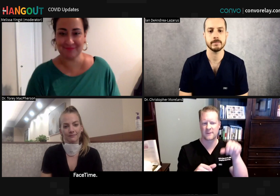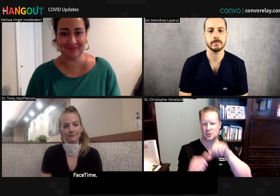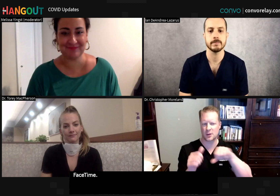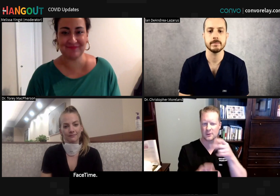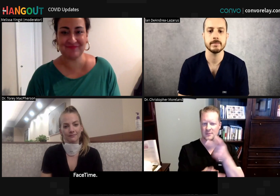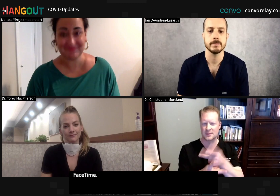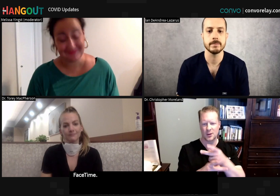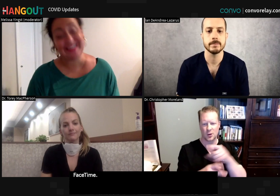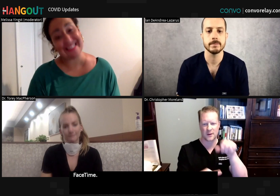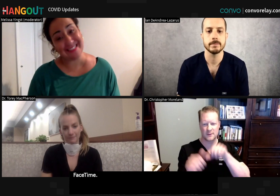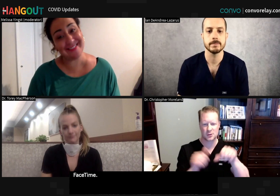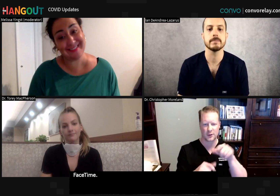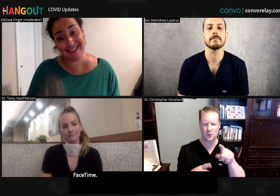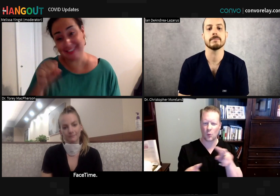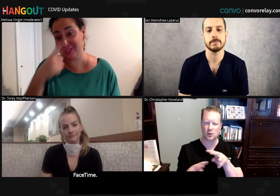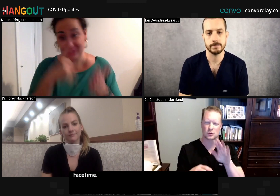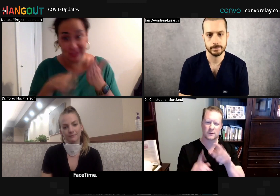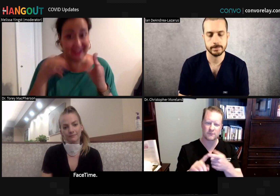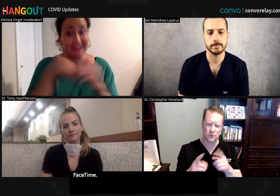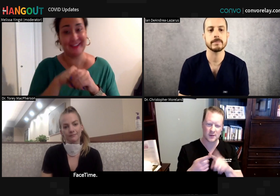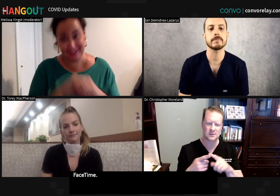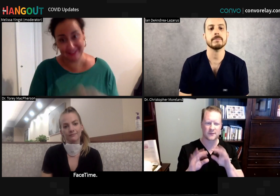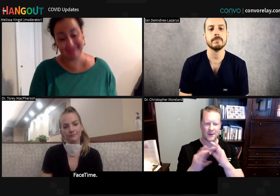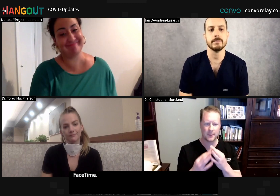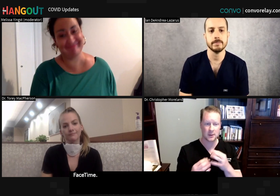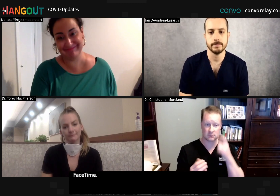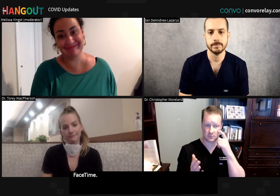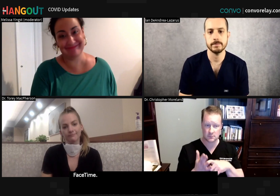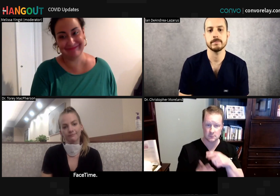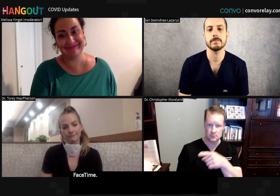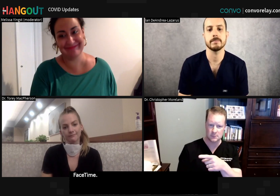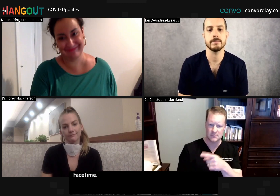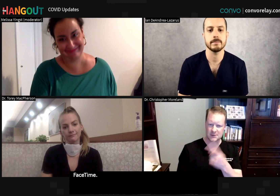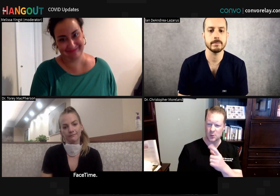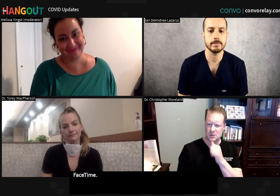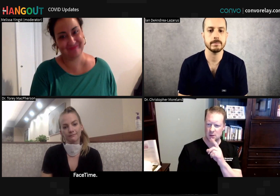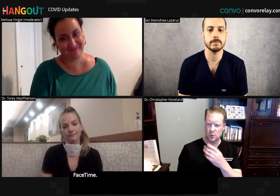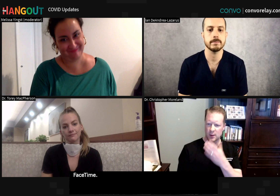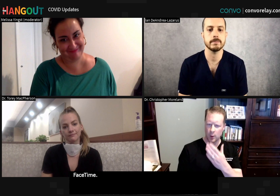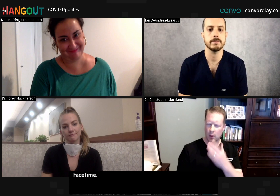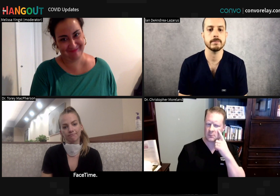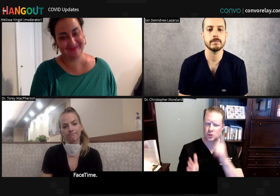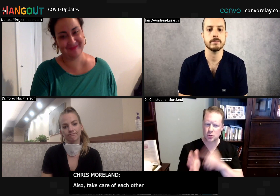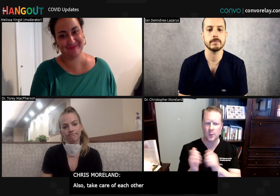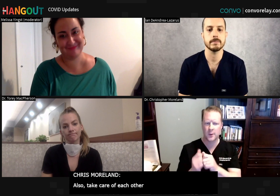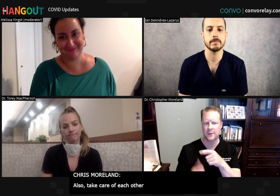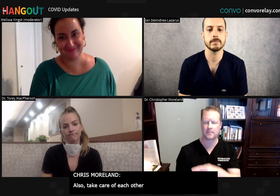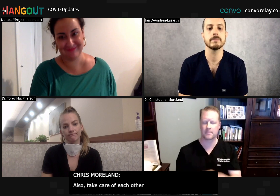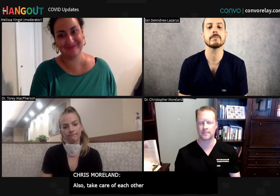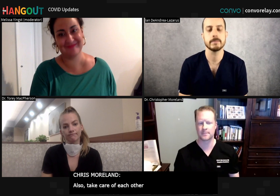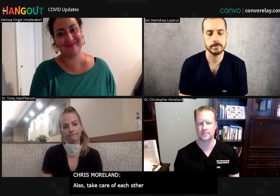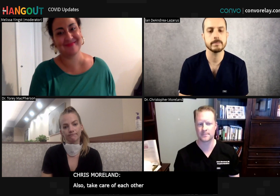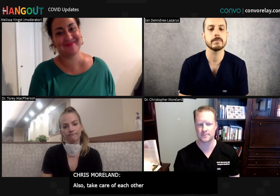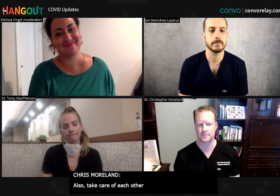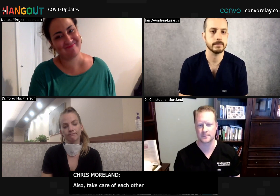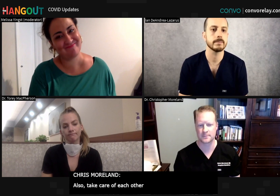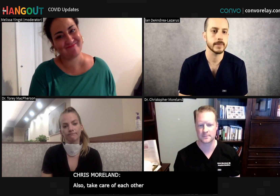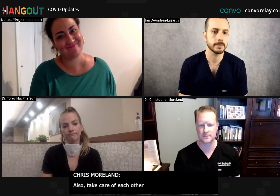Oh, also, I would say take care of each other. Look out for one another, your family and friends. If you notice somebody's not doing well, just check in